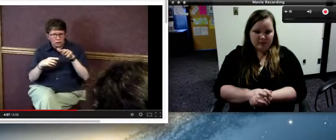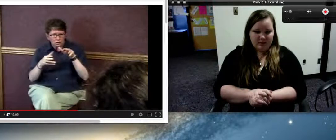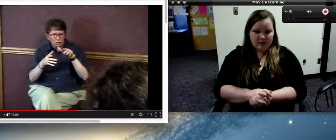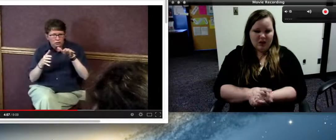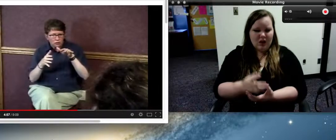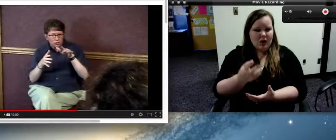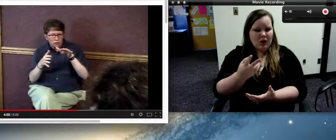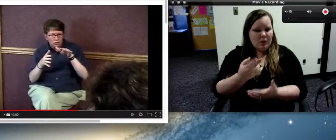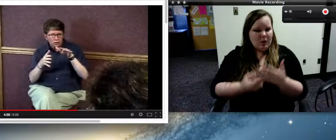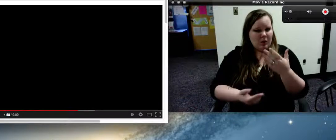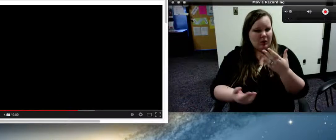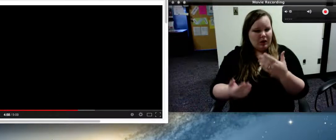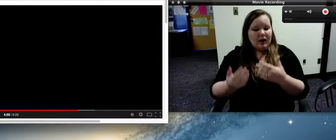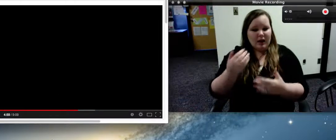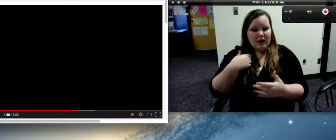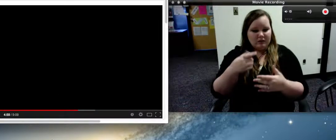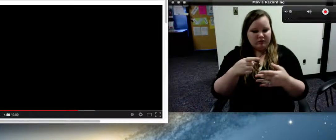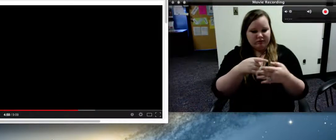they both have their laws.